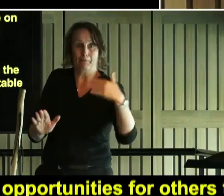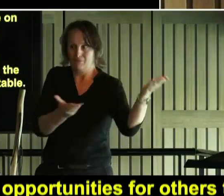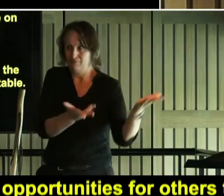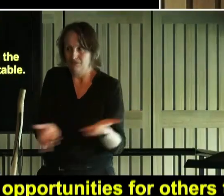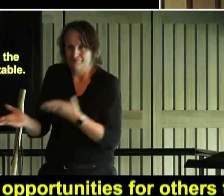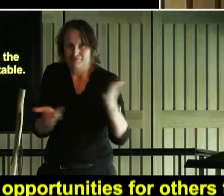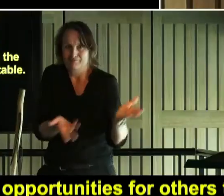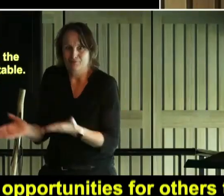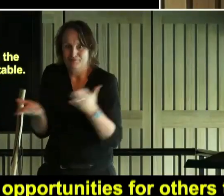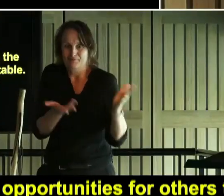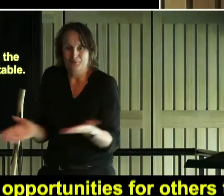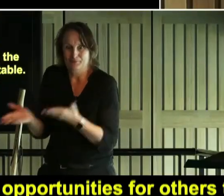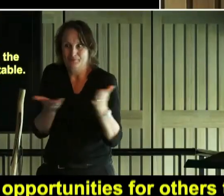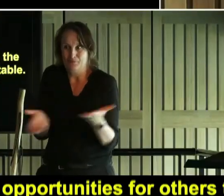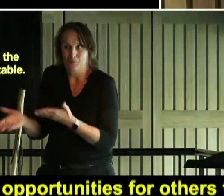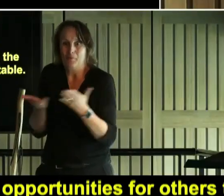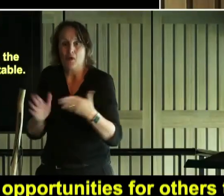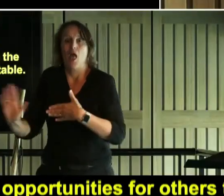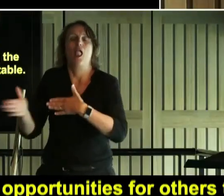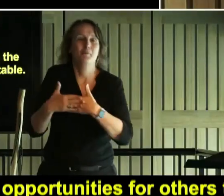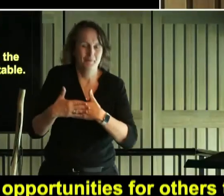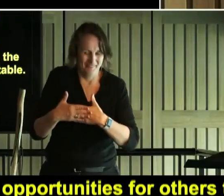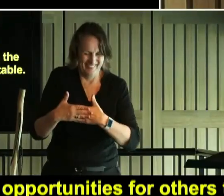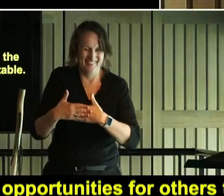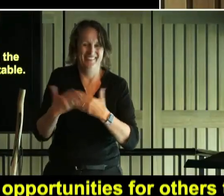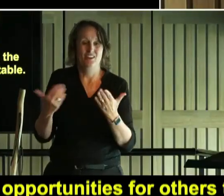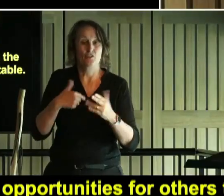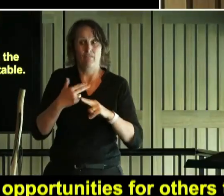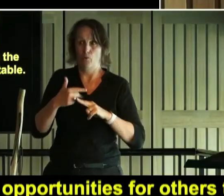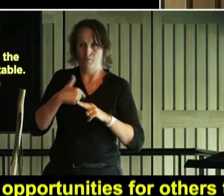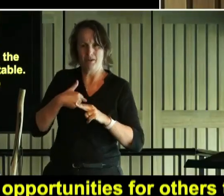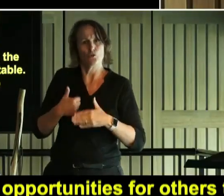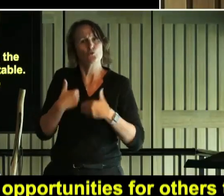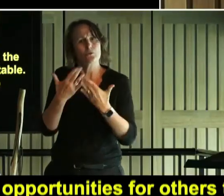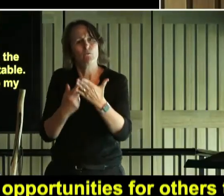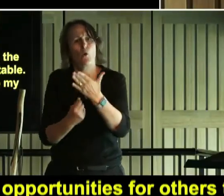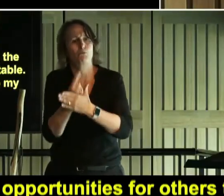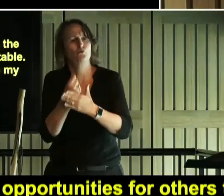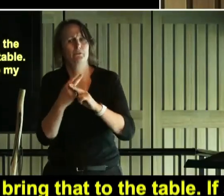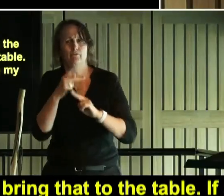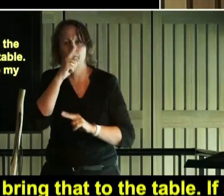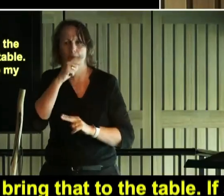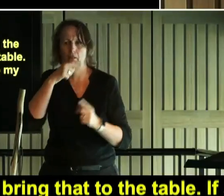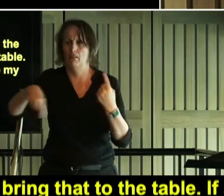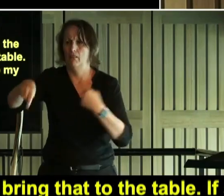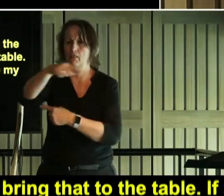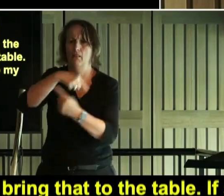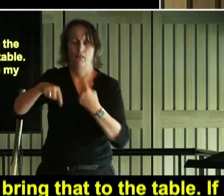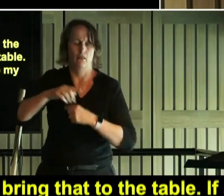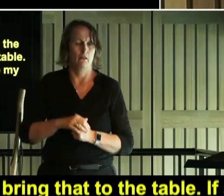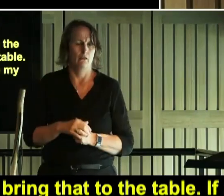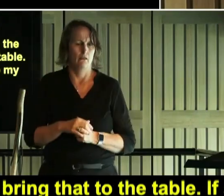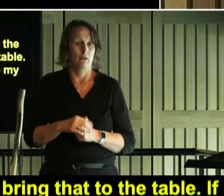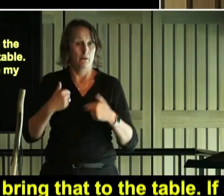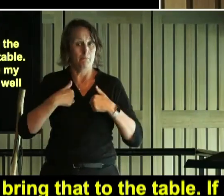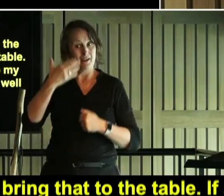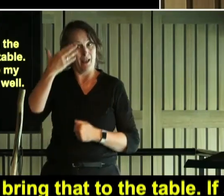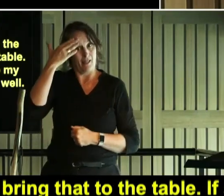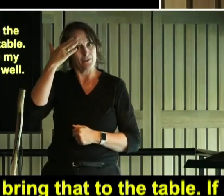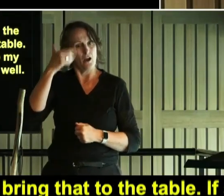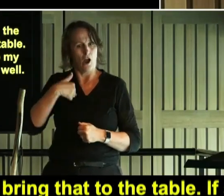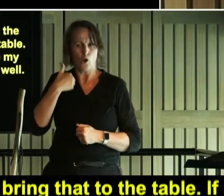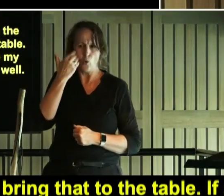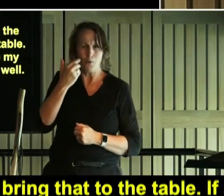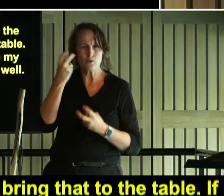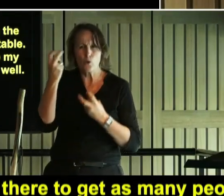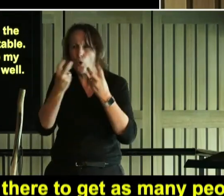to get as many people through as possible as well. So it's about providing opportunities for people. And I think as an elder, I always look